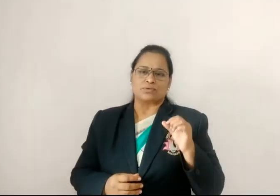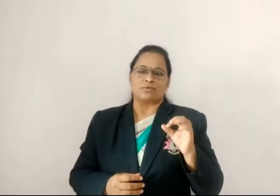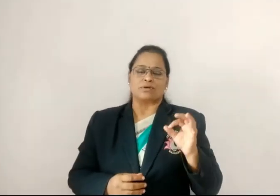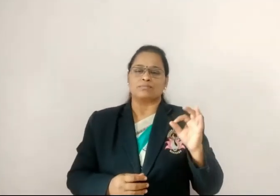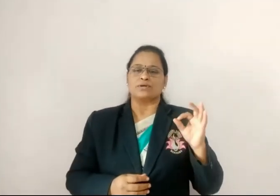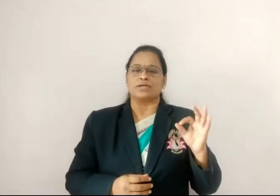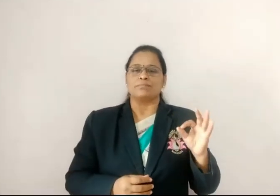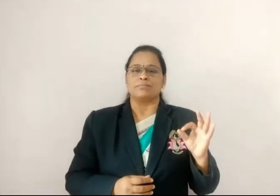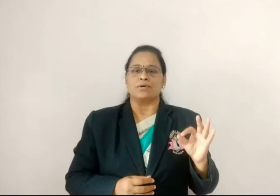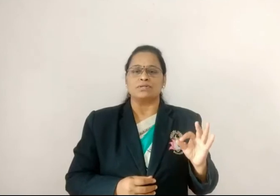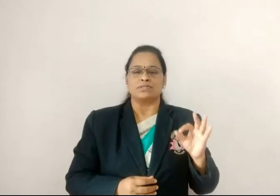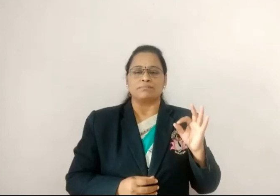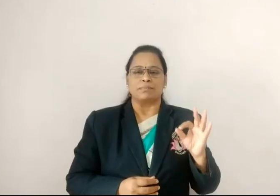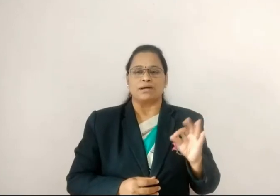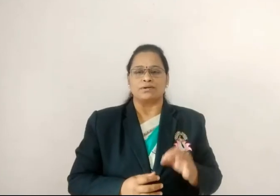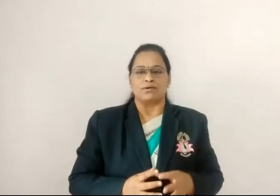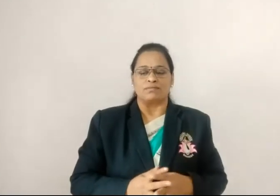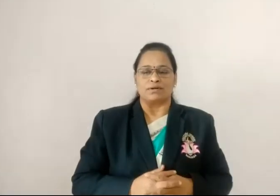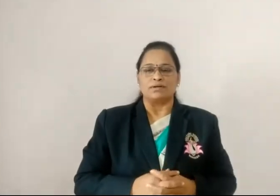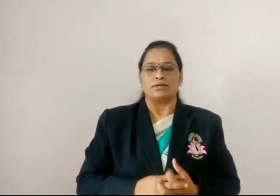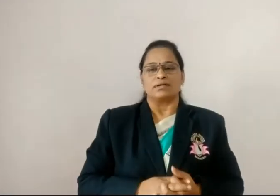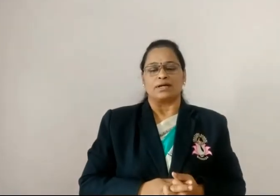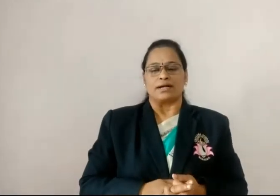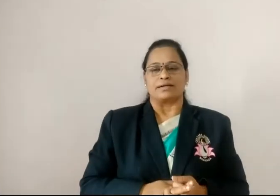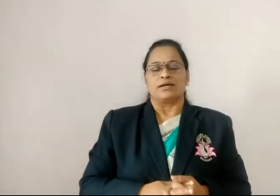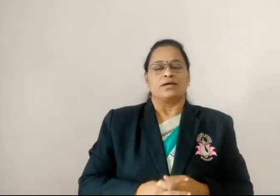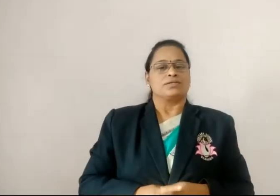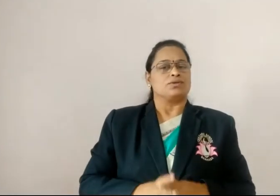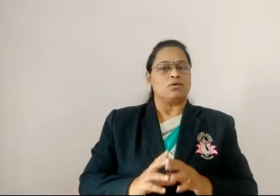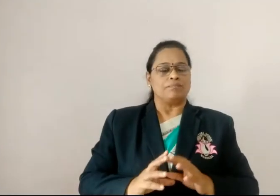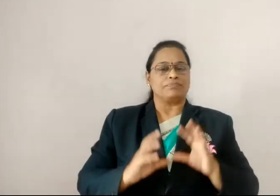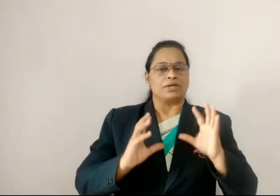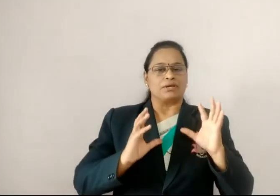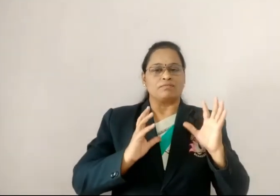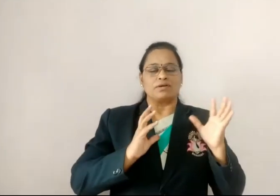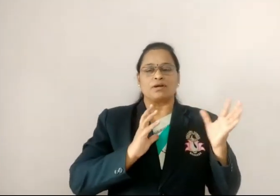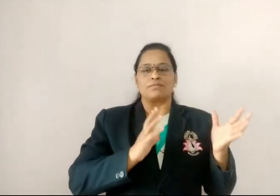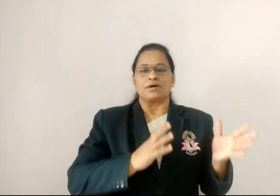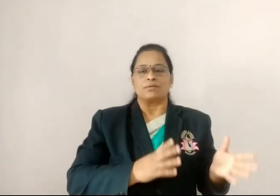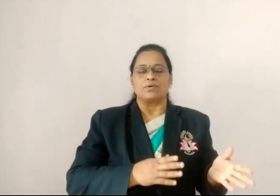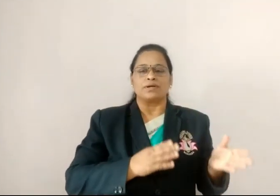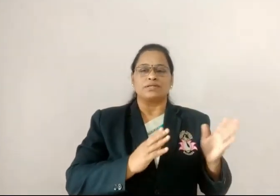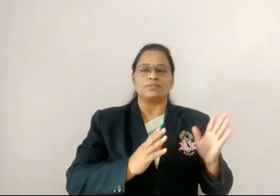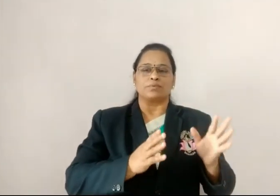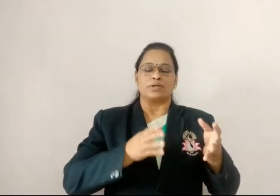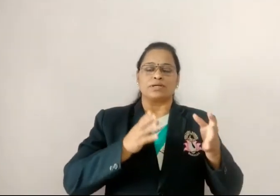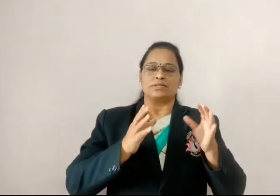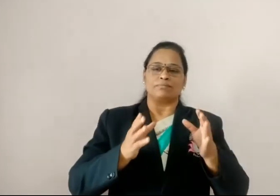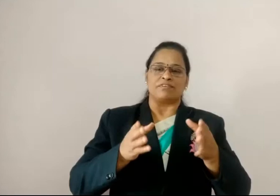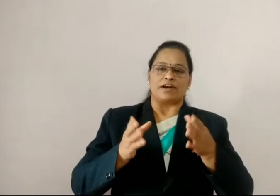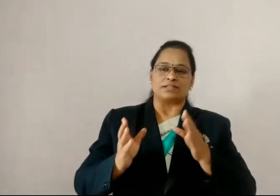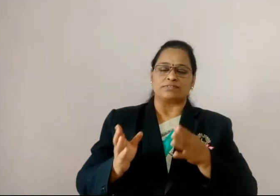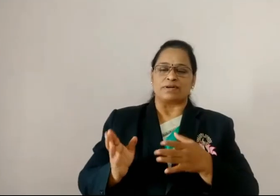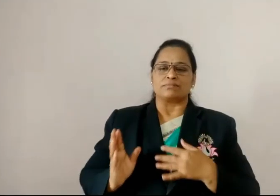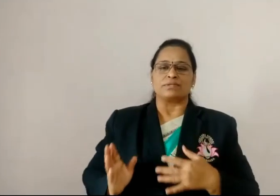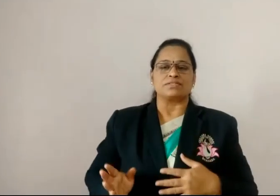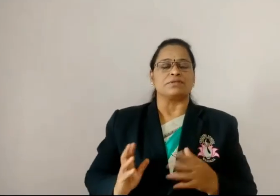one of the important part of our diet. So if we have carbohydrates, protein, fats, vitamins,